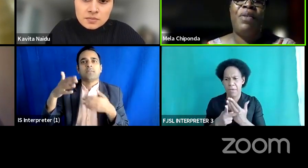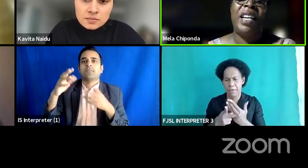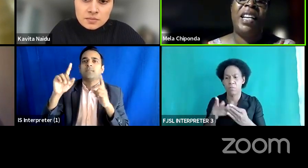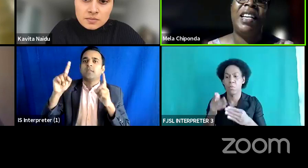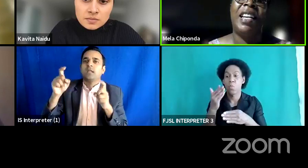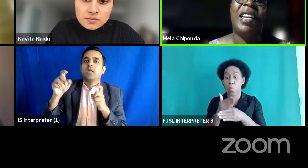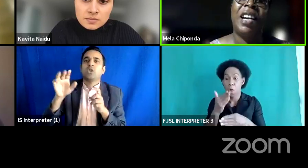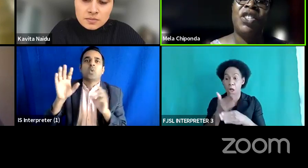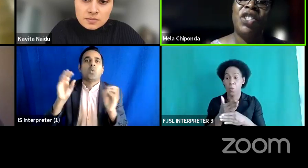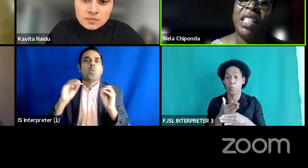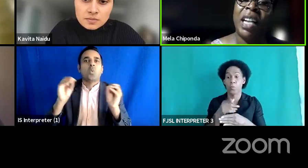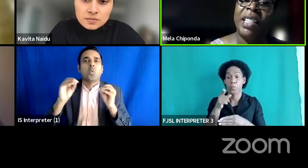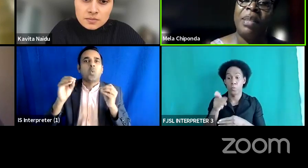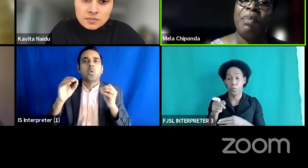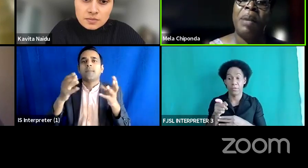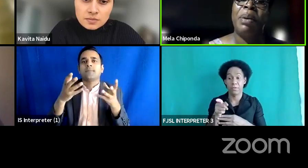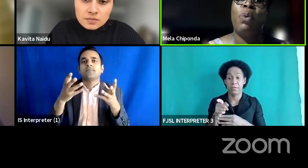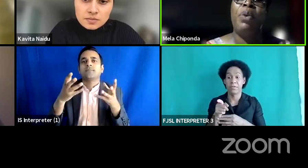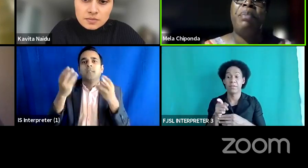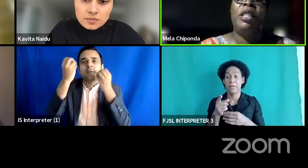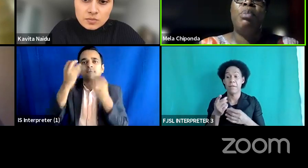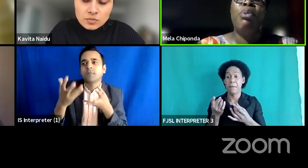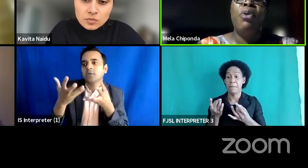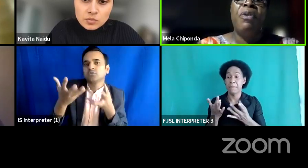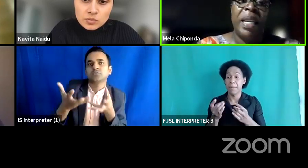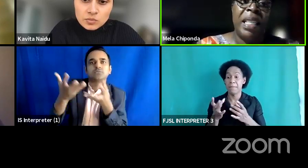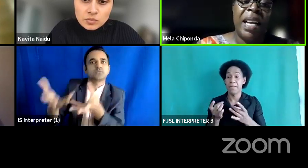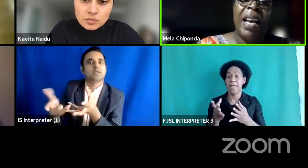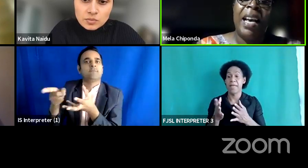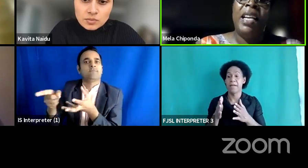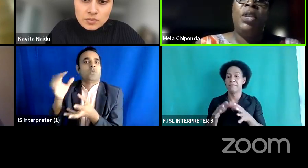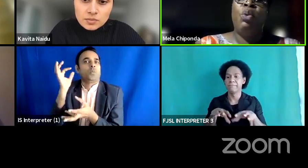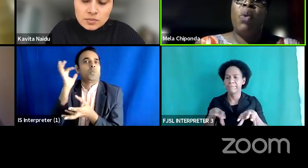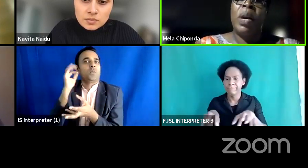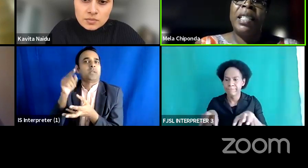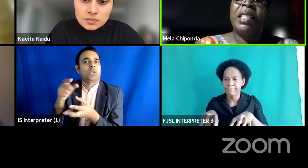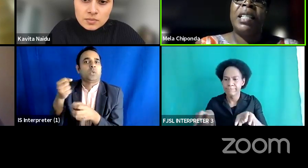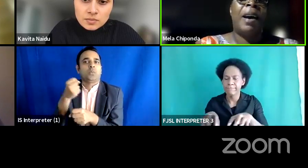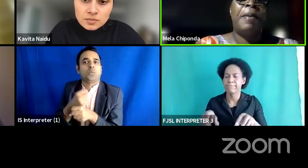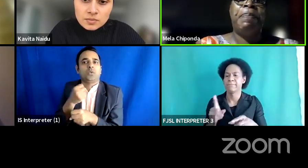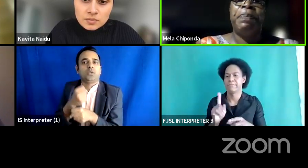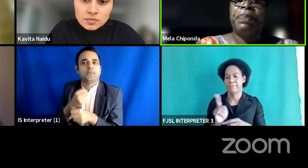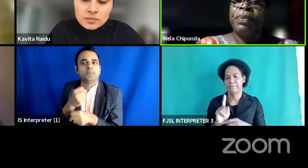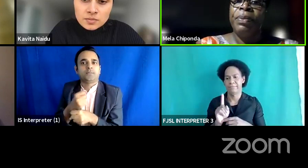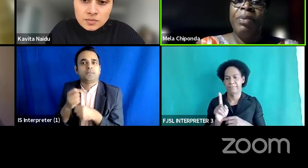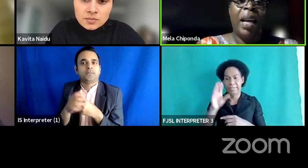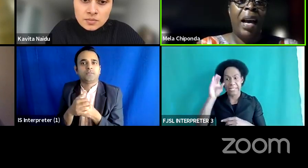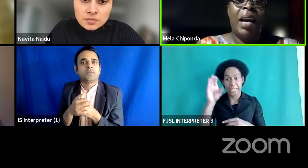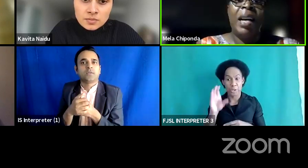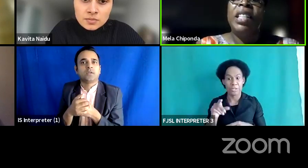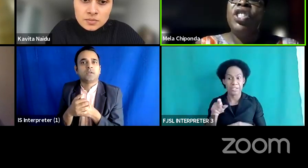how even in countries like Zimbabwe, women's movement, it was